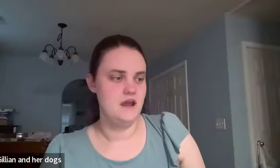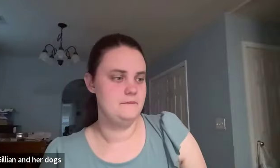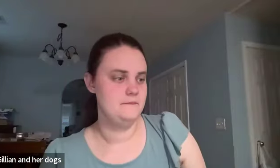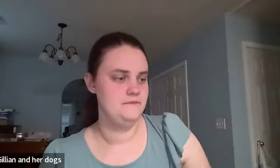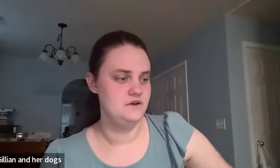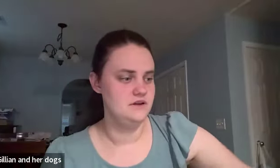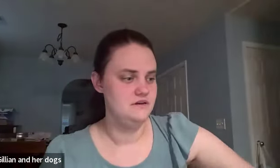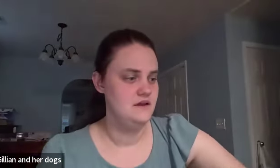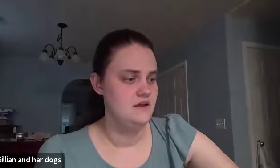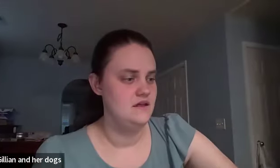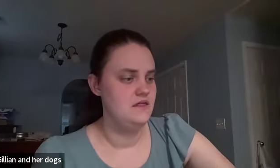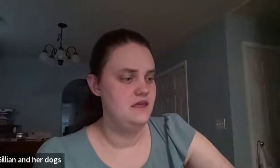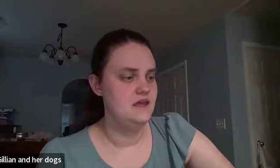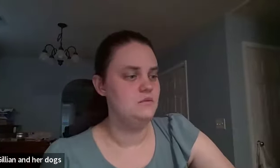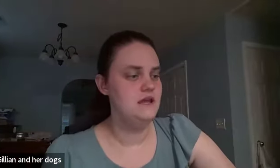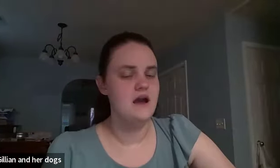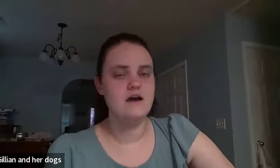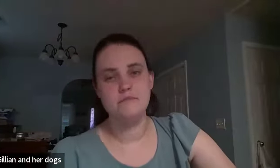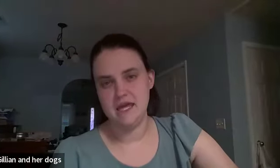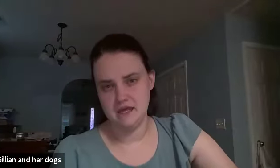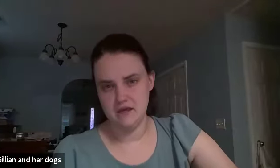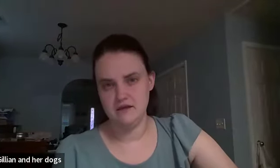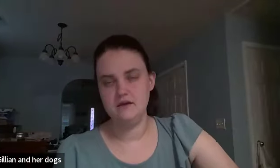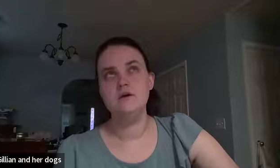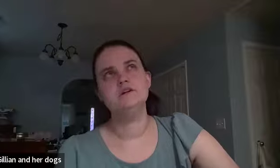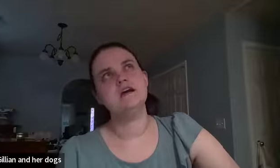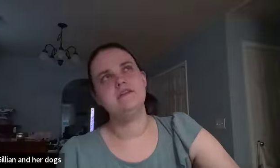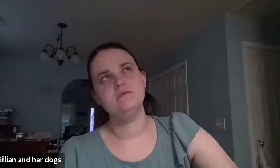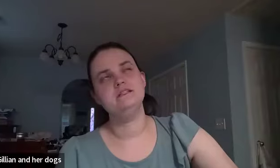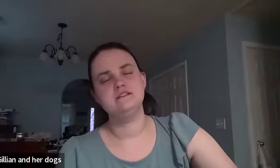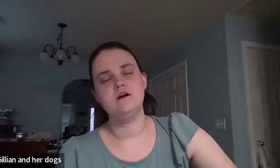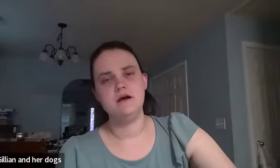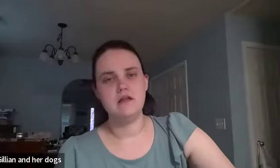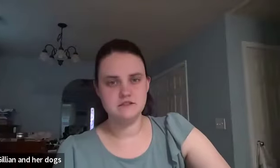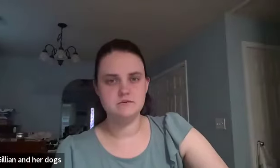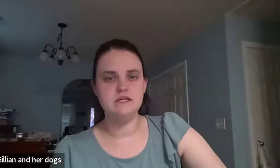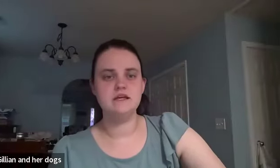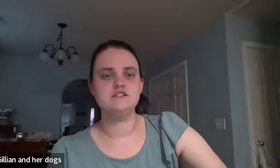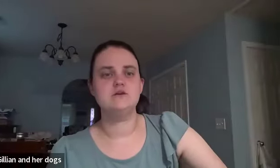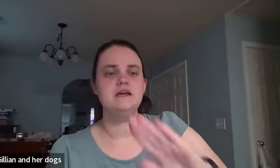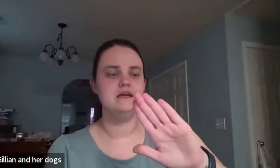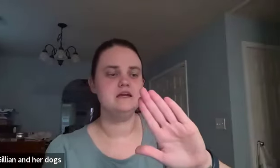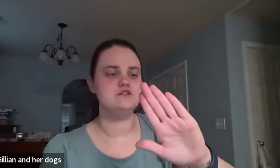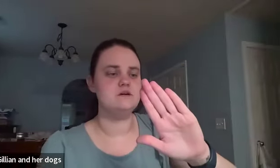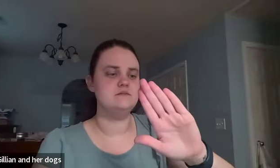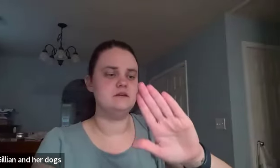Okay, good. Then we have pig, which I think we did talk about last week. And so pig is going to